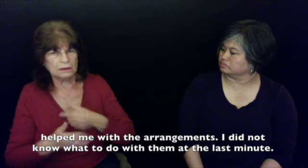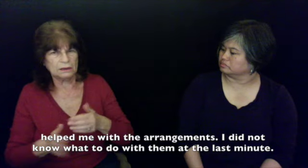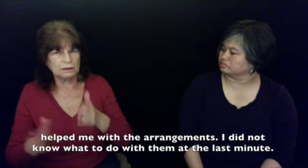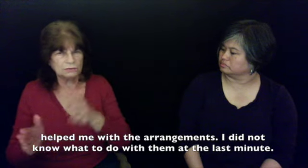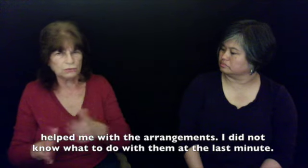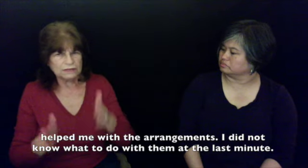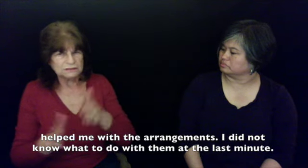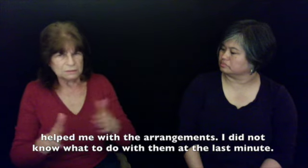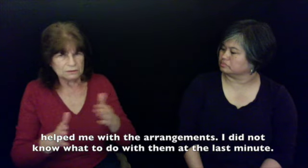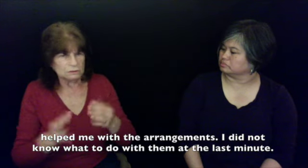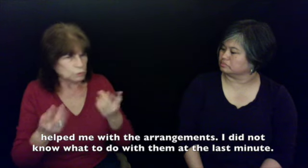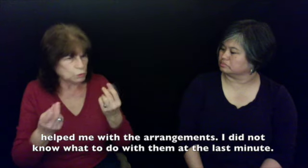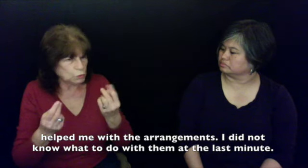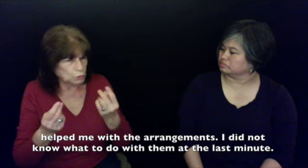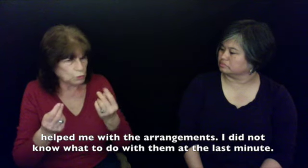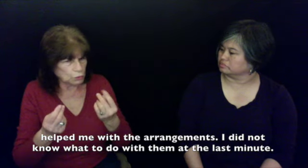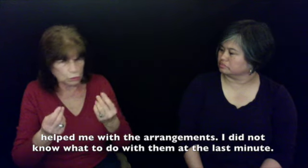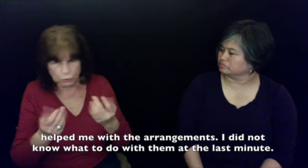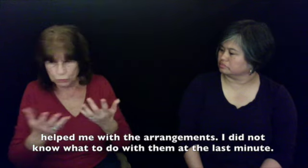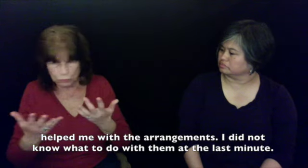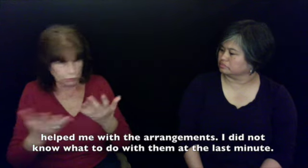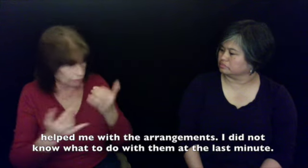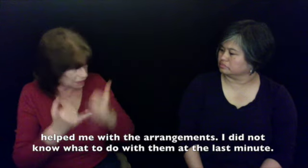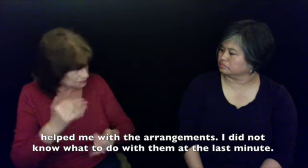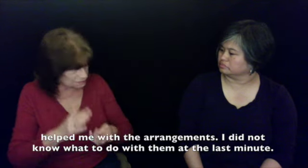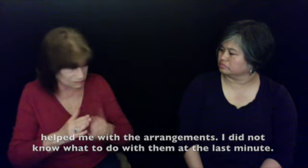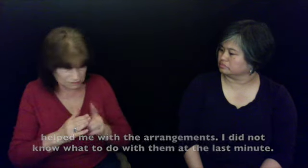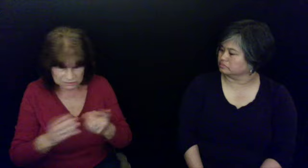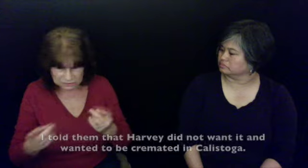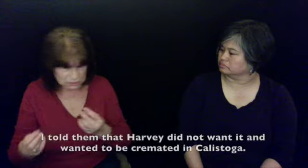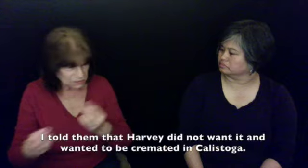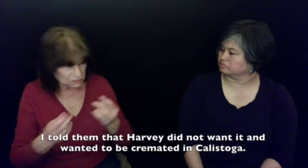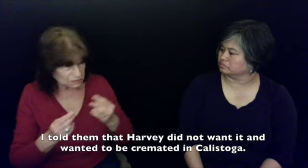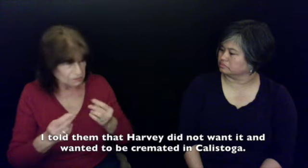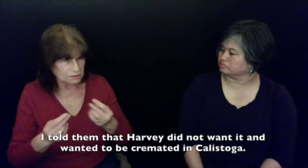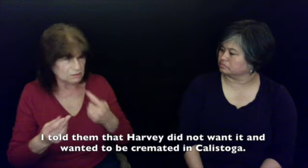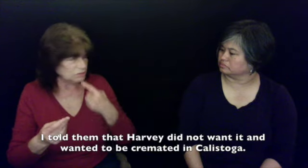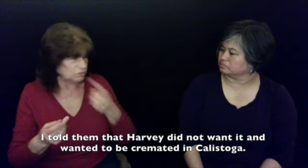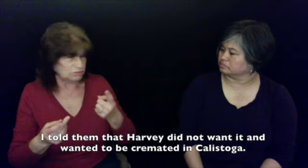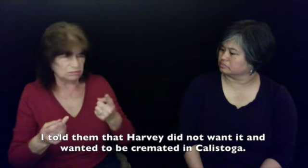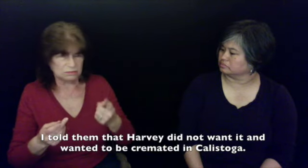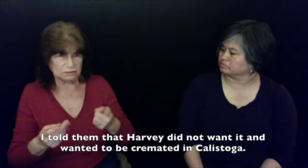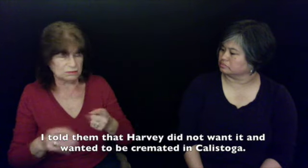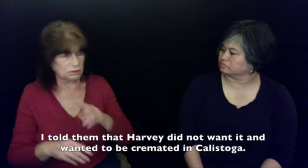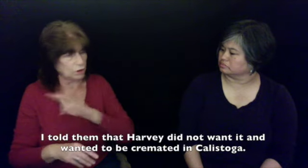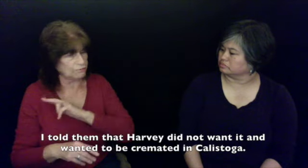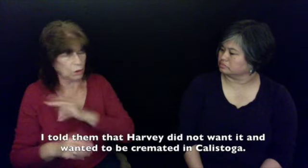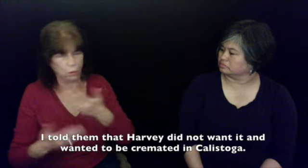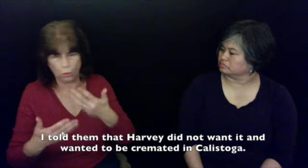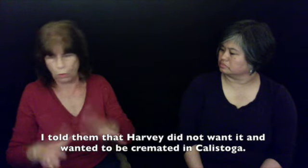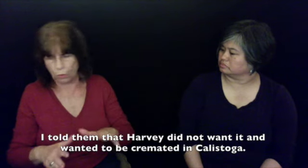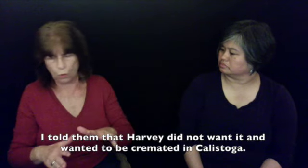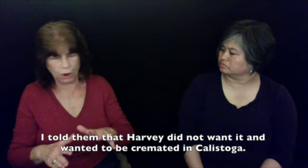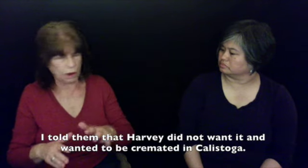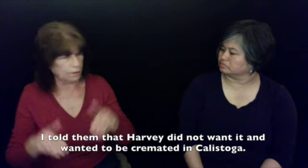helped me with the arrangements. I did not know what to do at the time and the last minute. I told them that Harvey did not want it